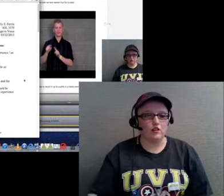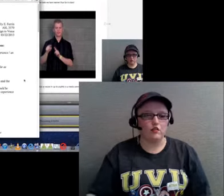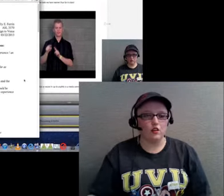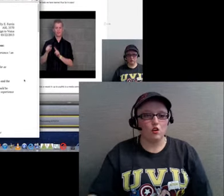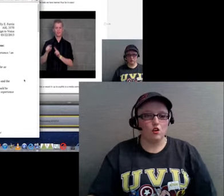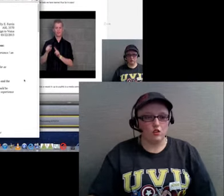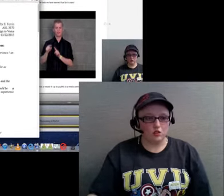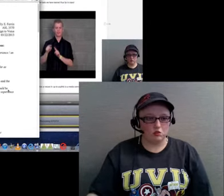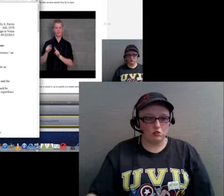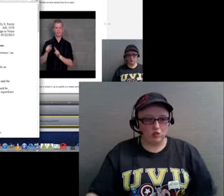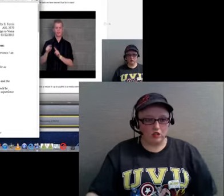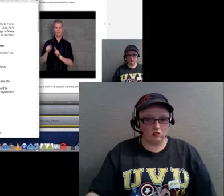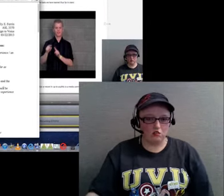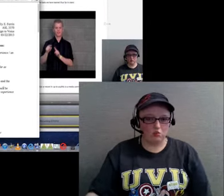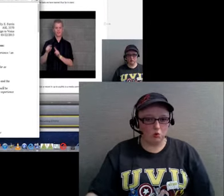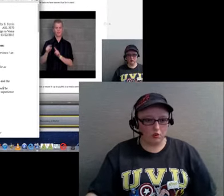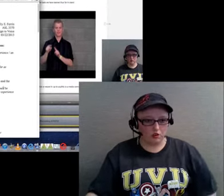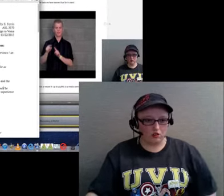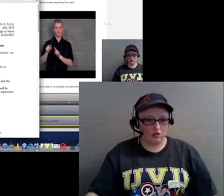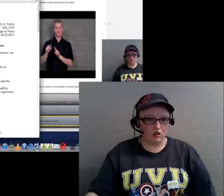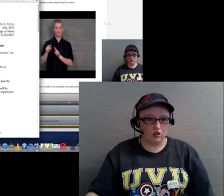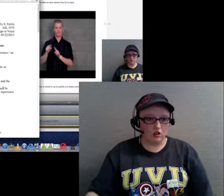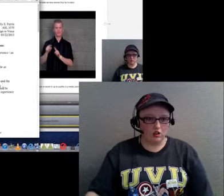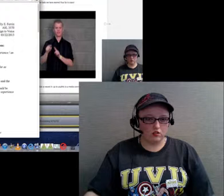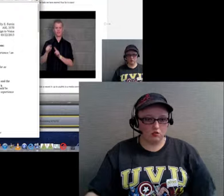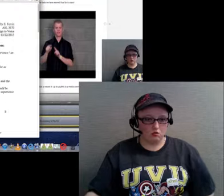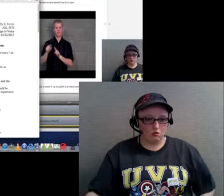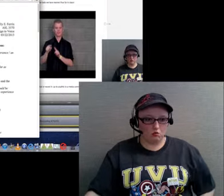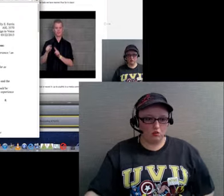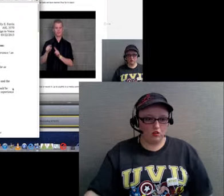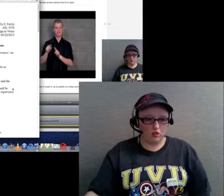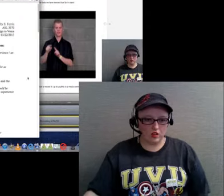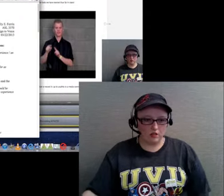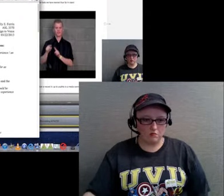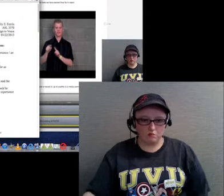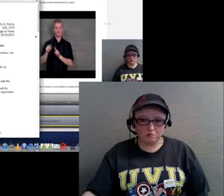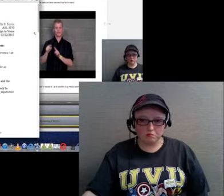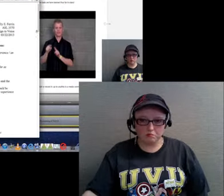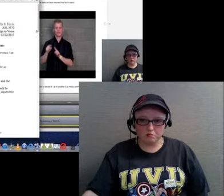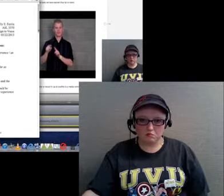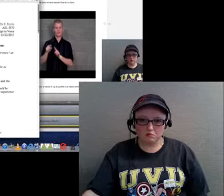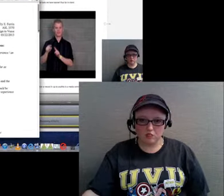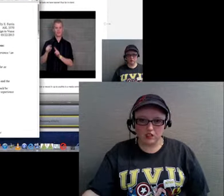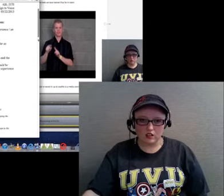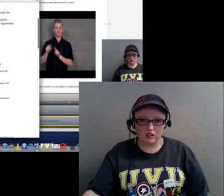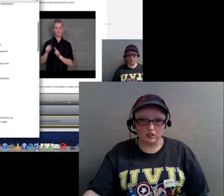think that's what the main points are. So